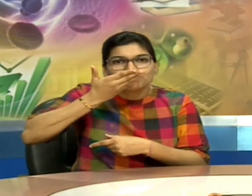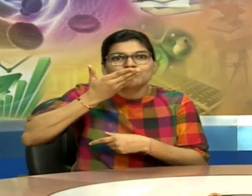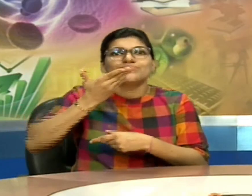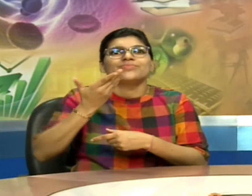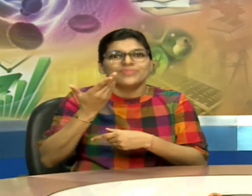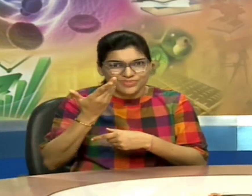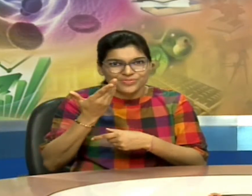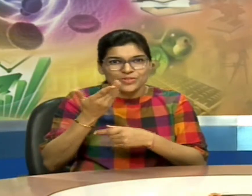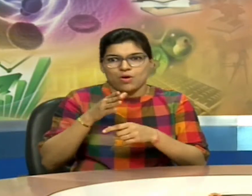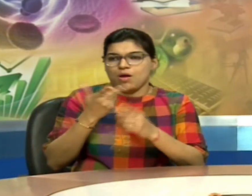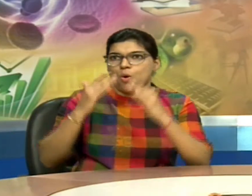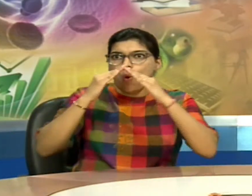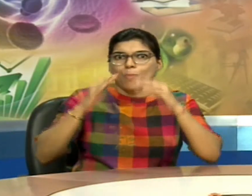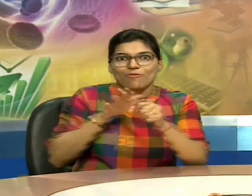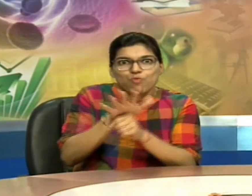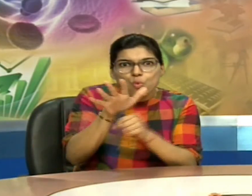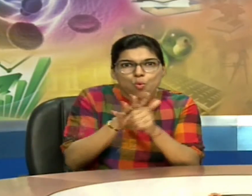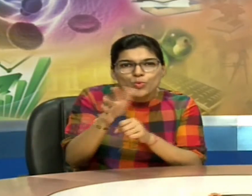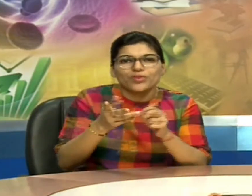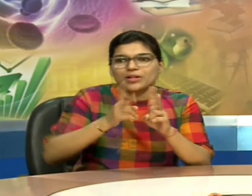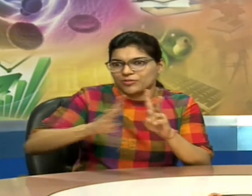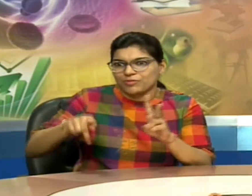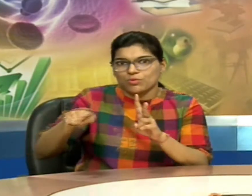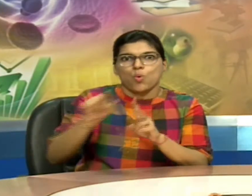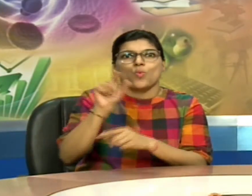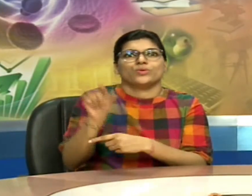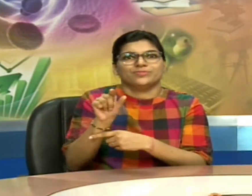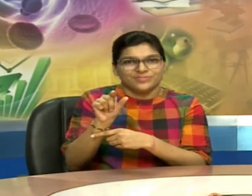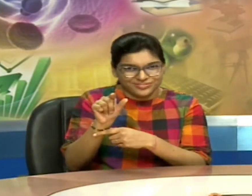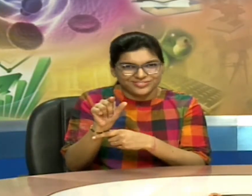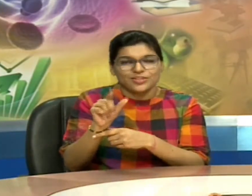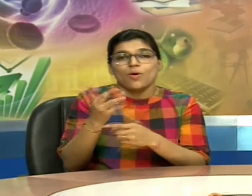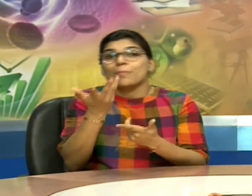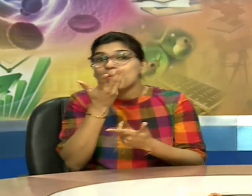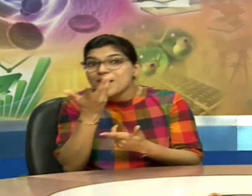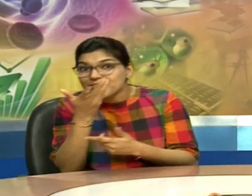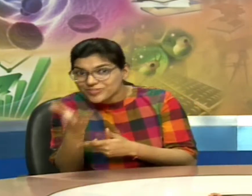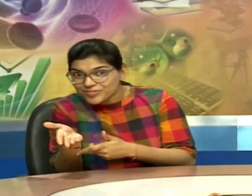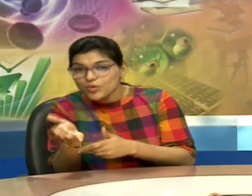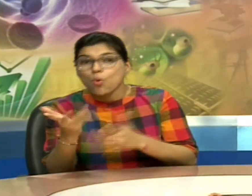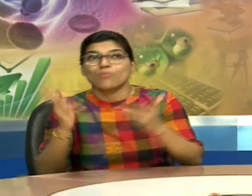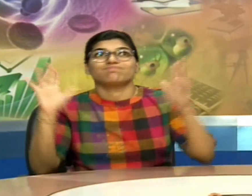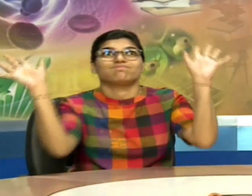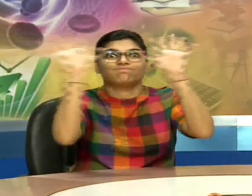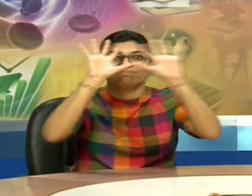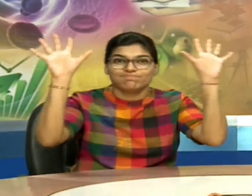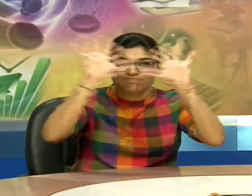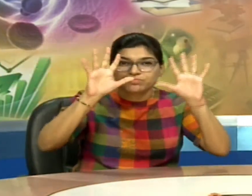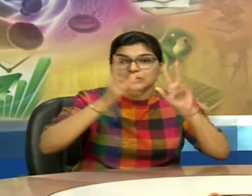gives us food, it gives us good health, it gives us different kinds of things like wood, water,